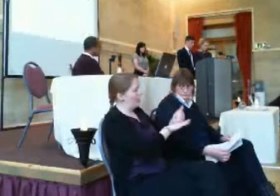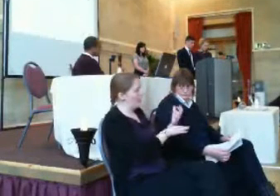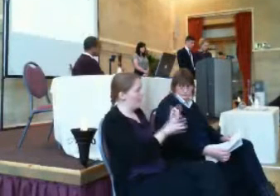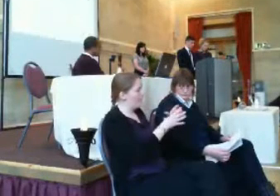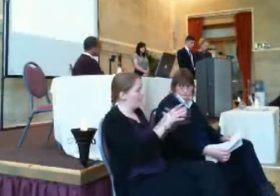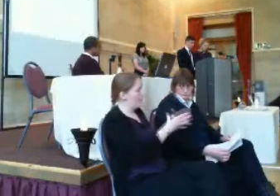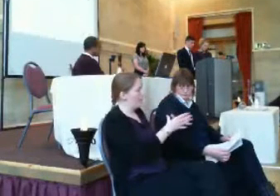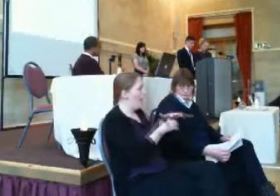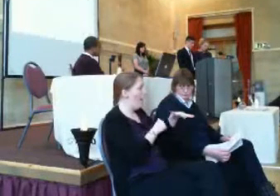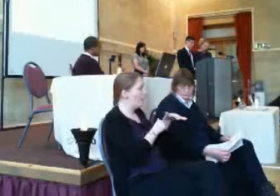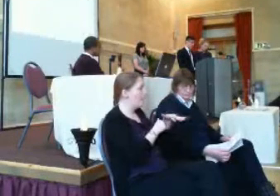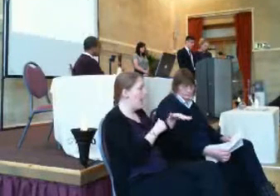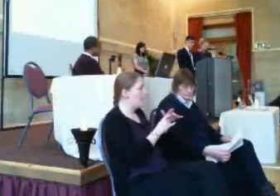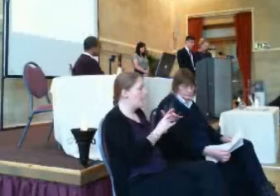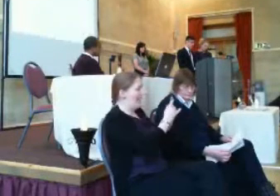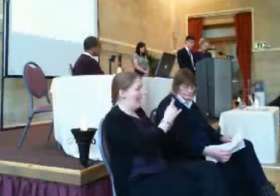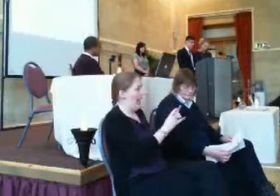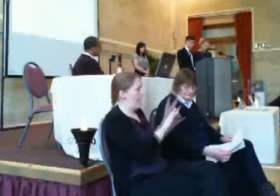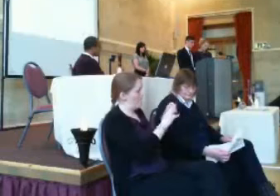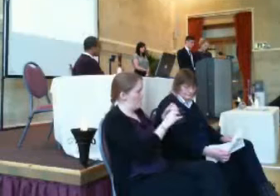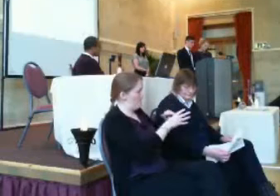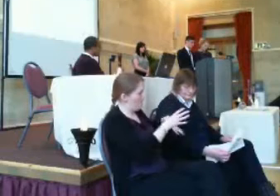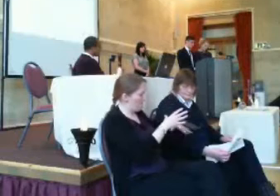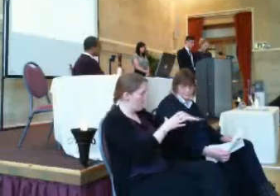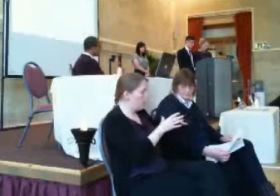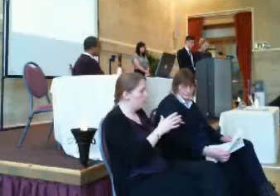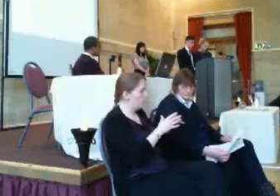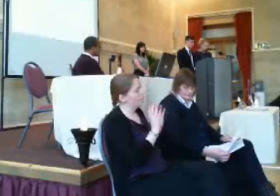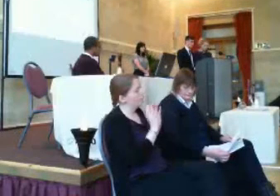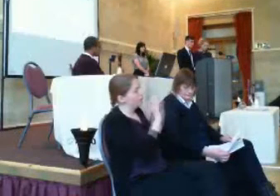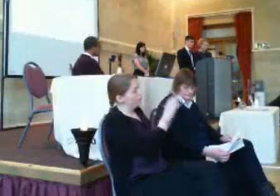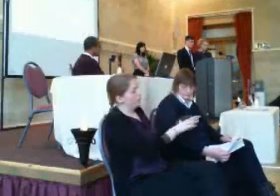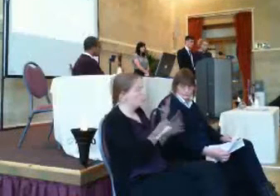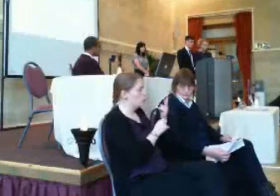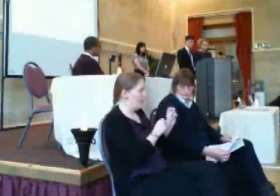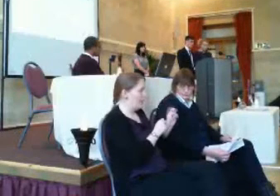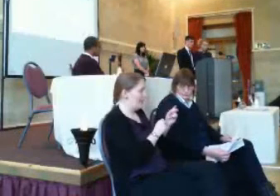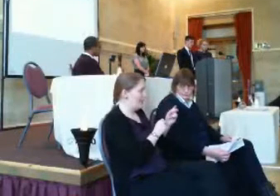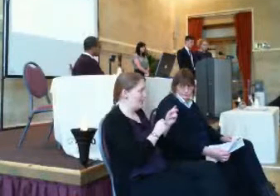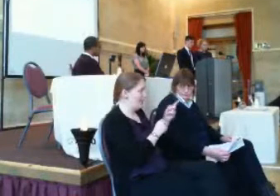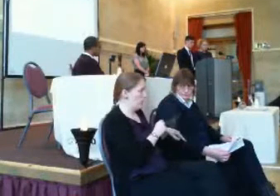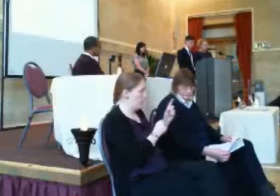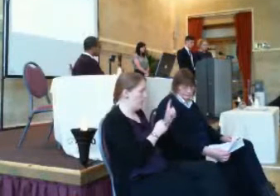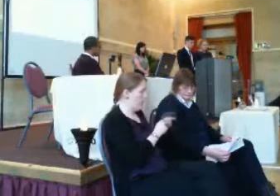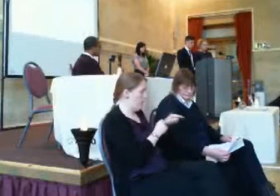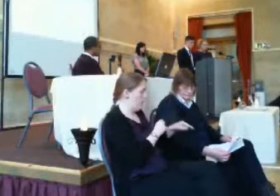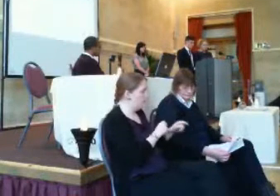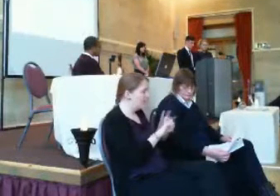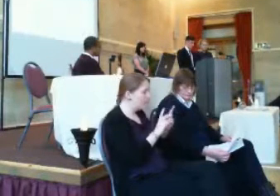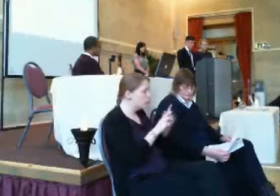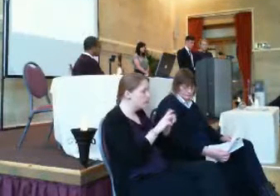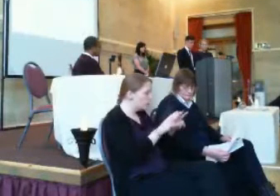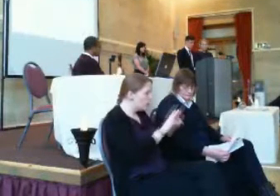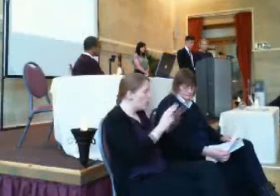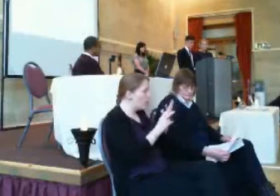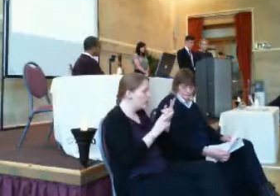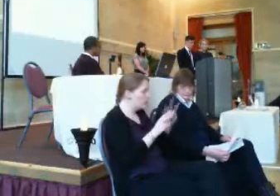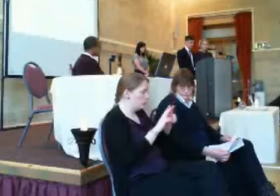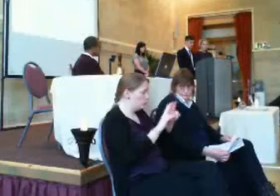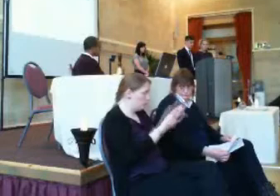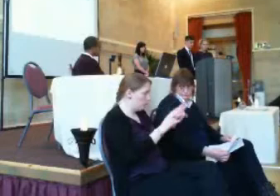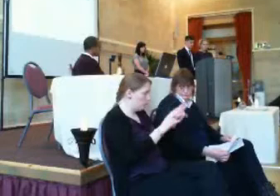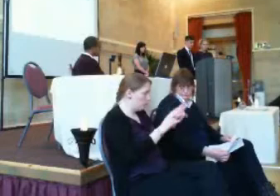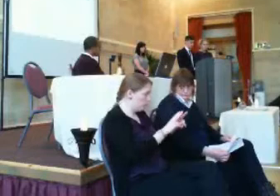in Birkenau. Around 20,000 people were held there in family groups in 32 barracks. On the night of